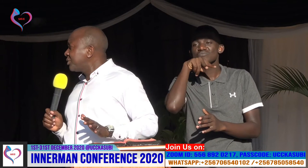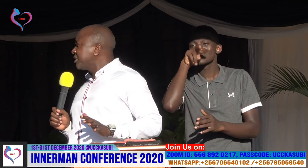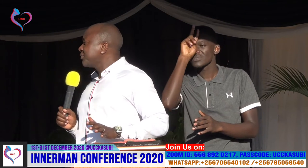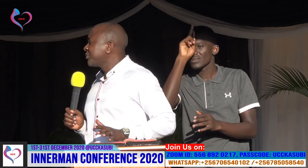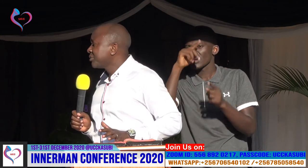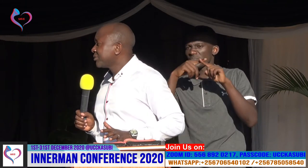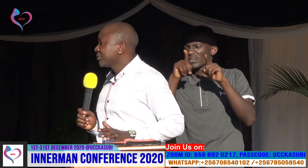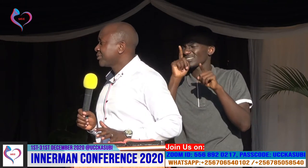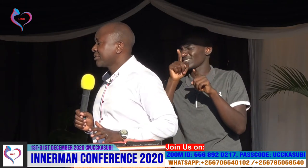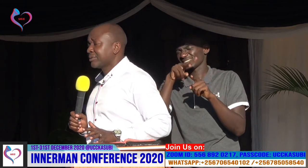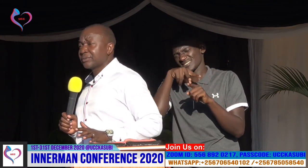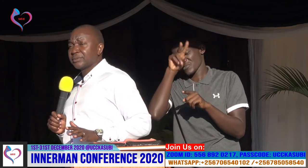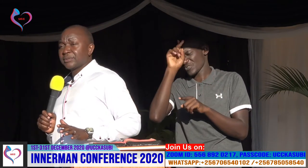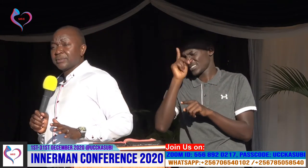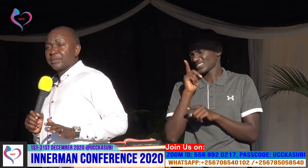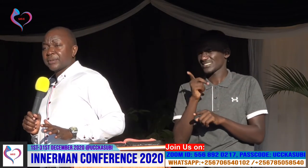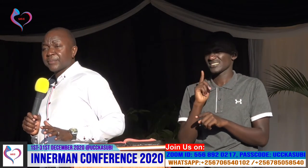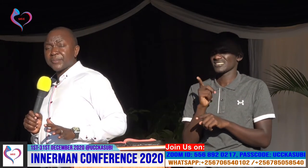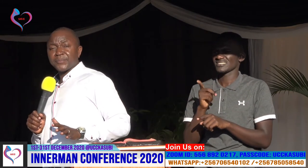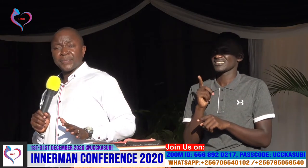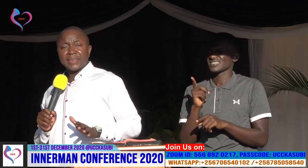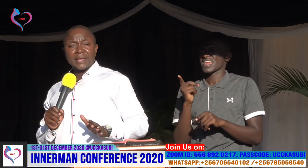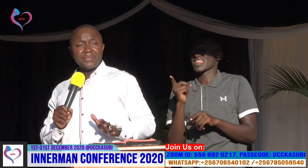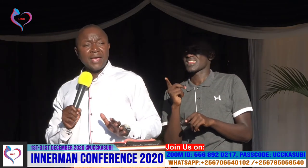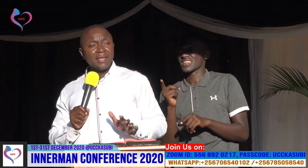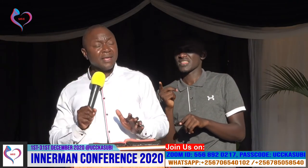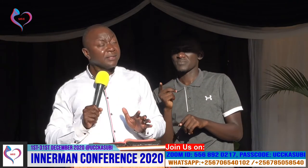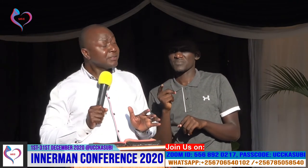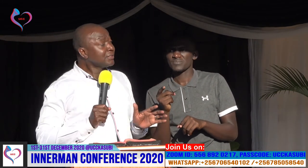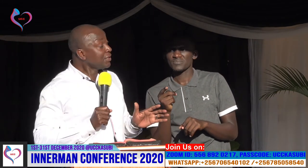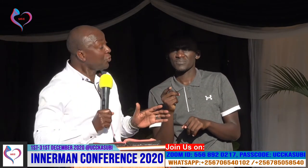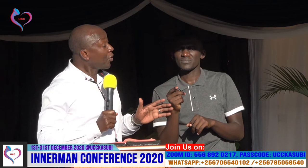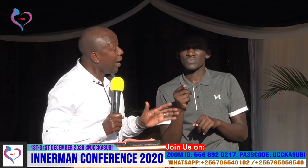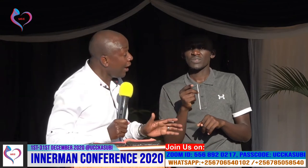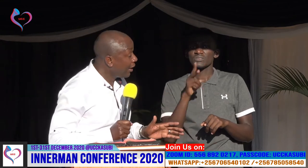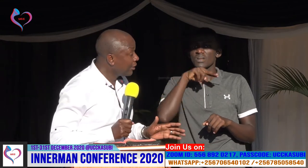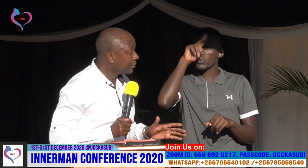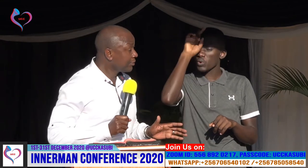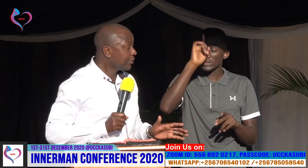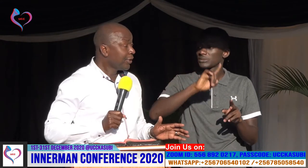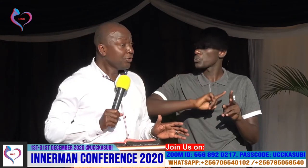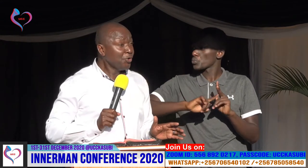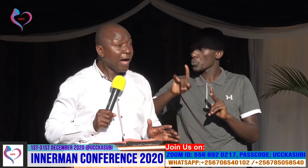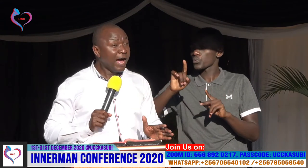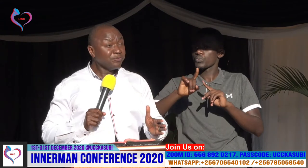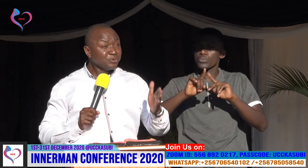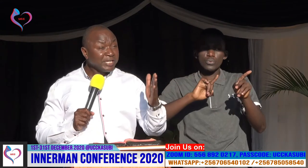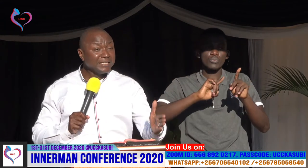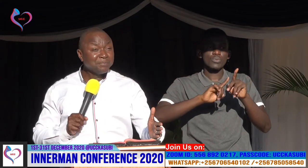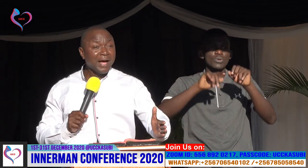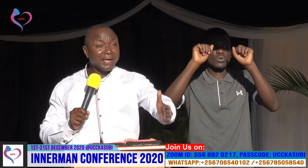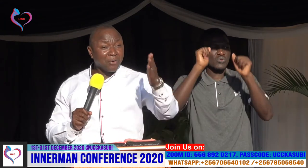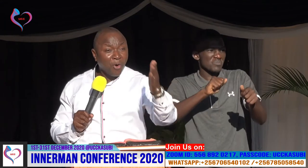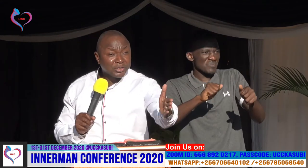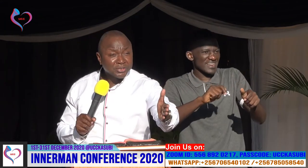are elusive. Naye embuzi zaingira mbuyingizi. Ziduka. They run. You have to